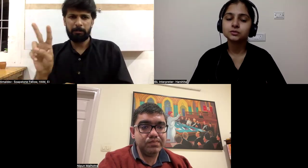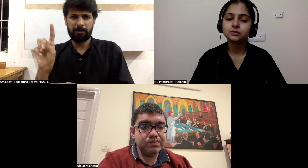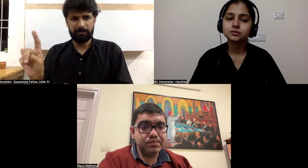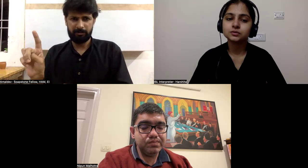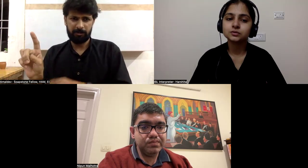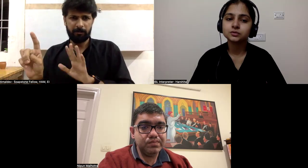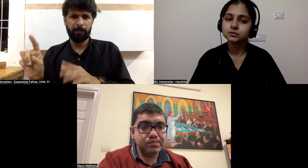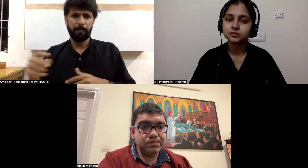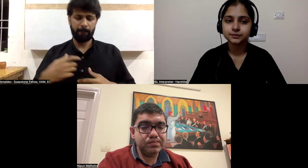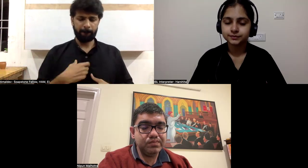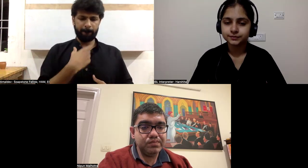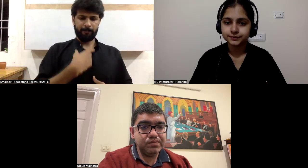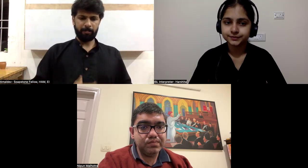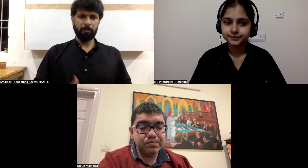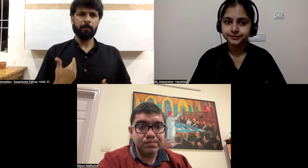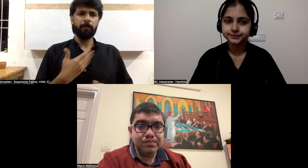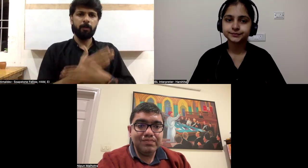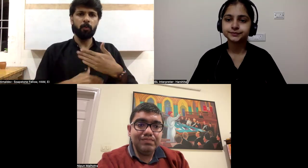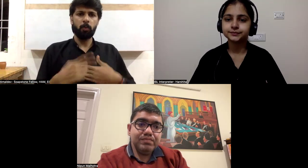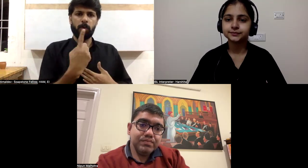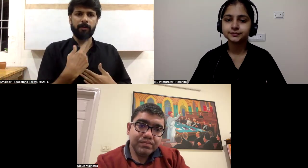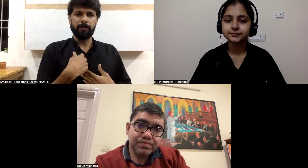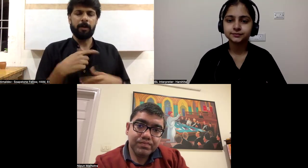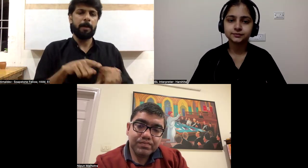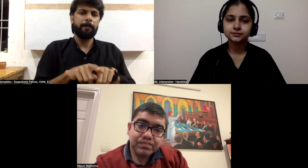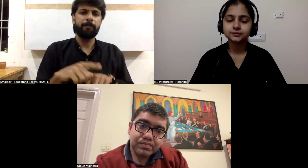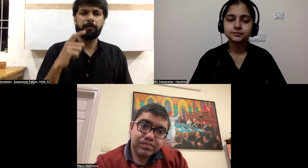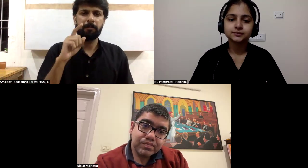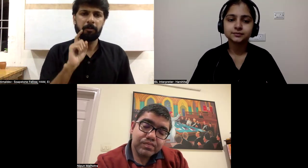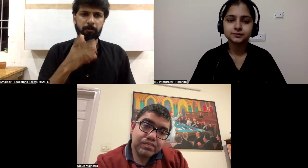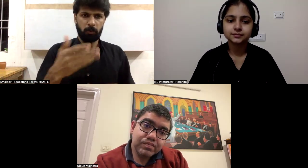among the 21, disabilities,